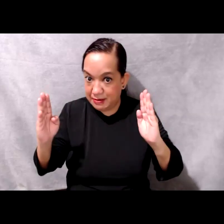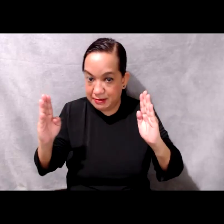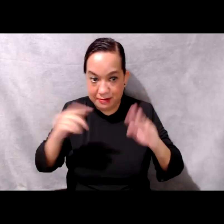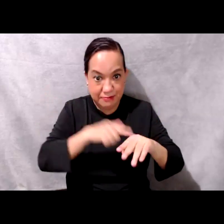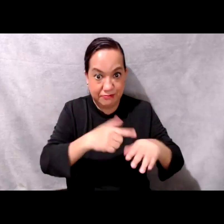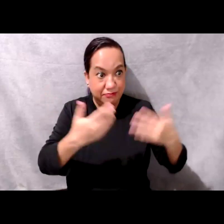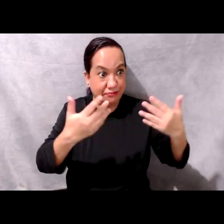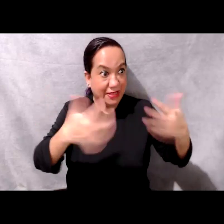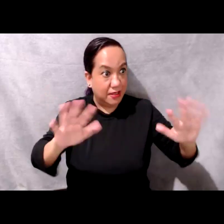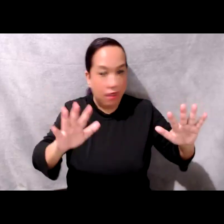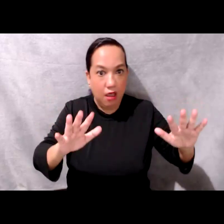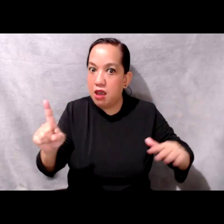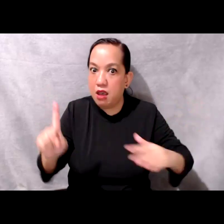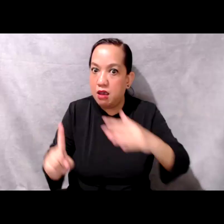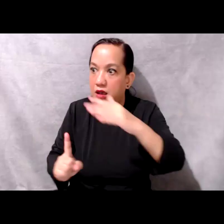experience is that